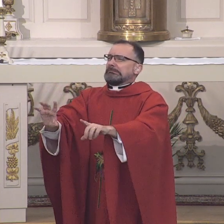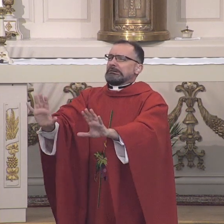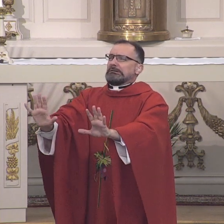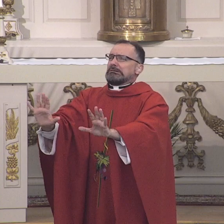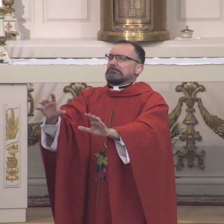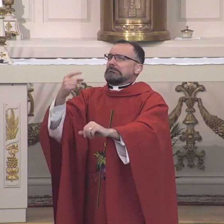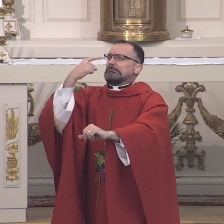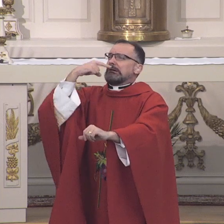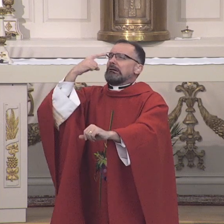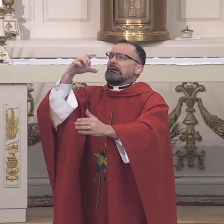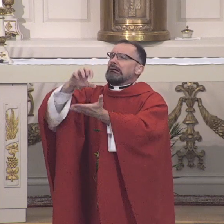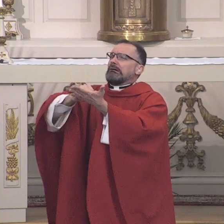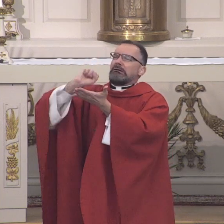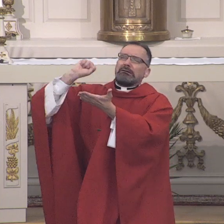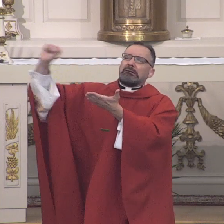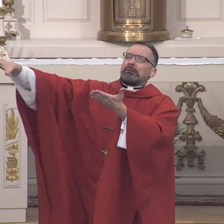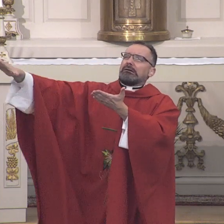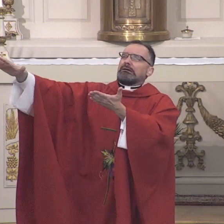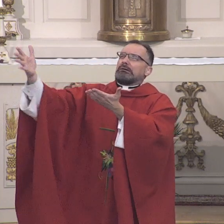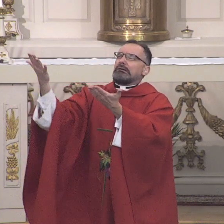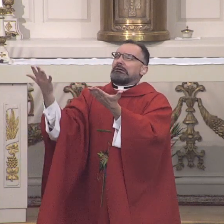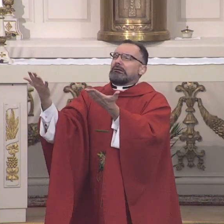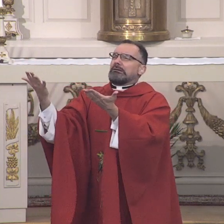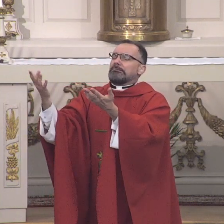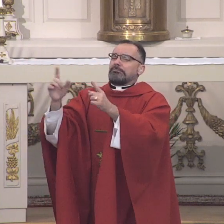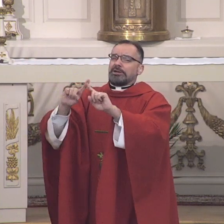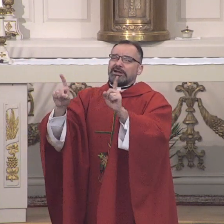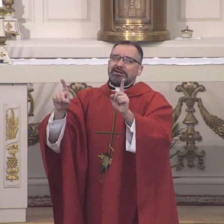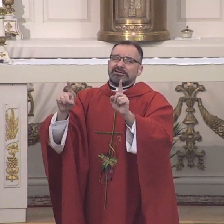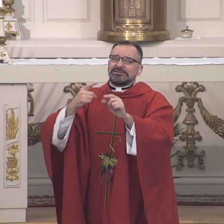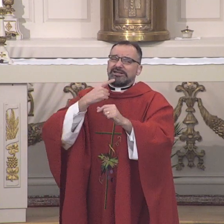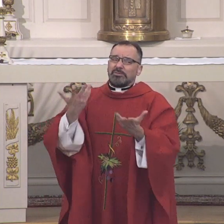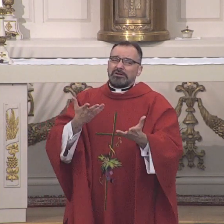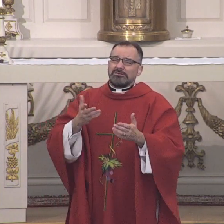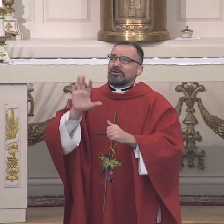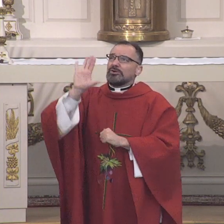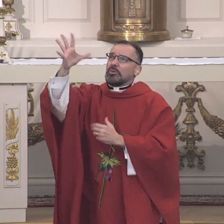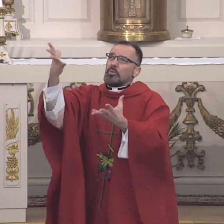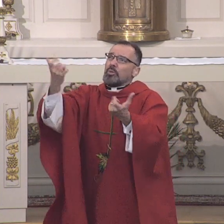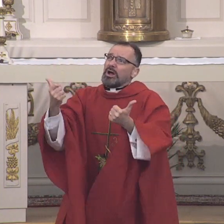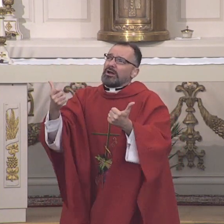Let this suffering pass by me. Take it from me.